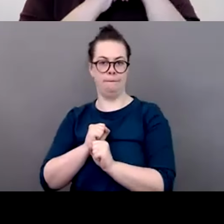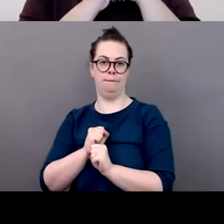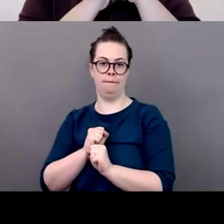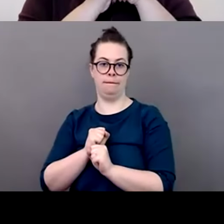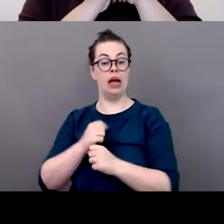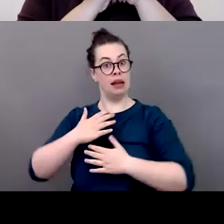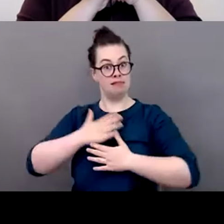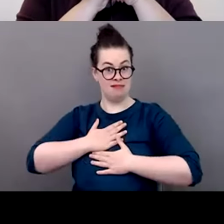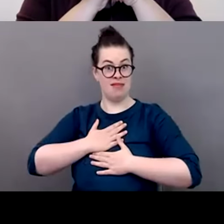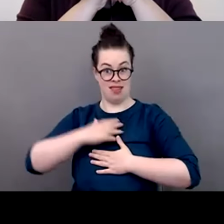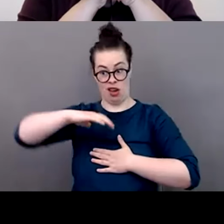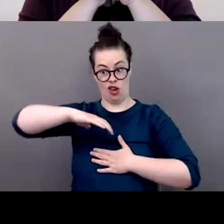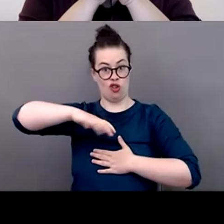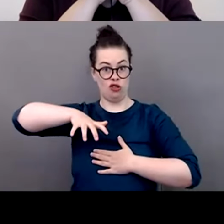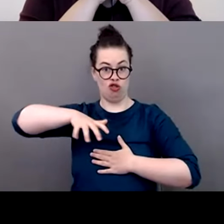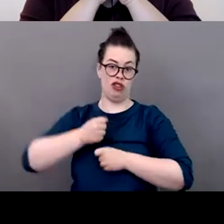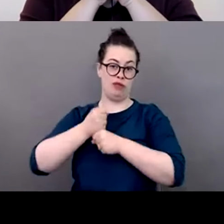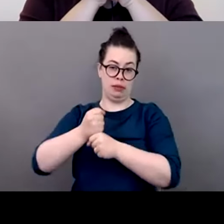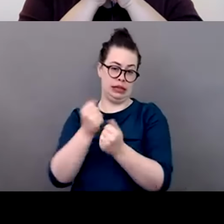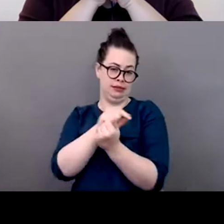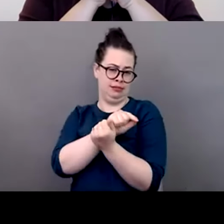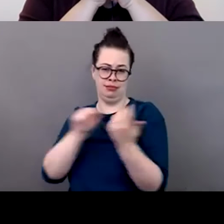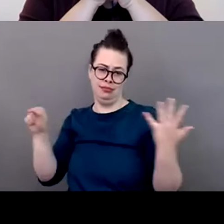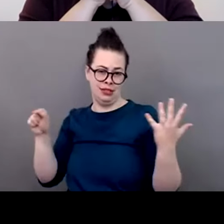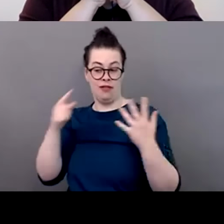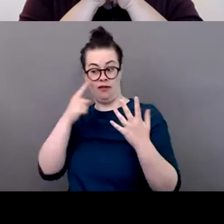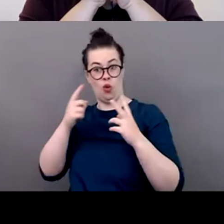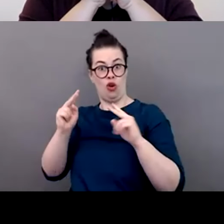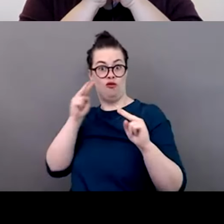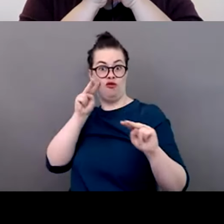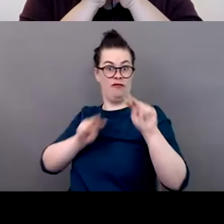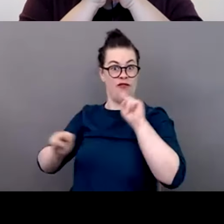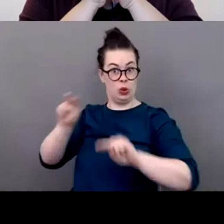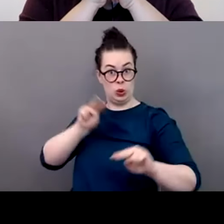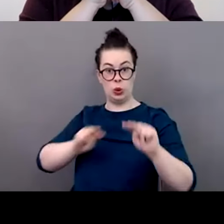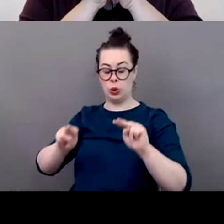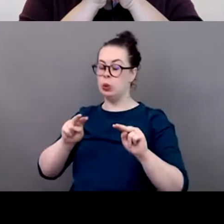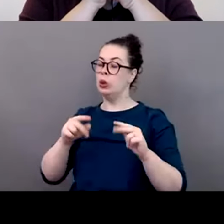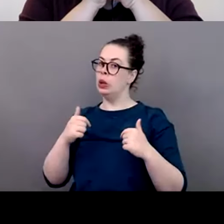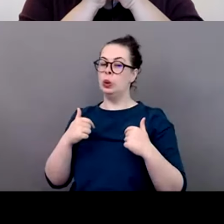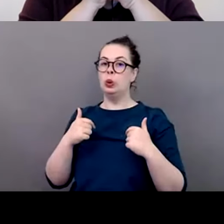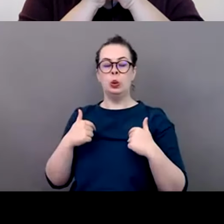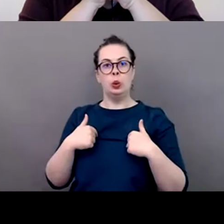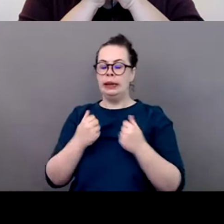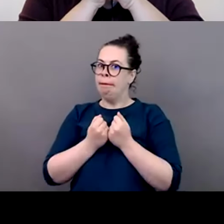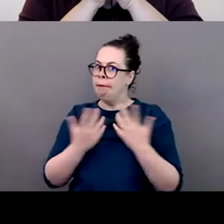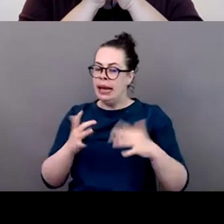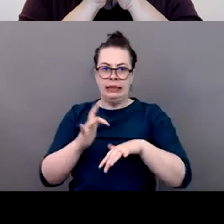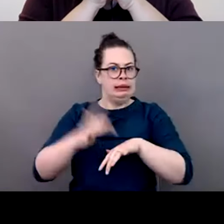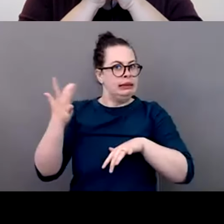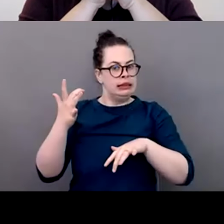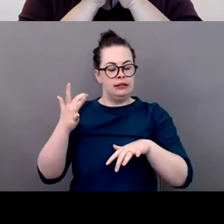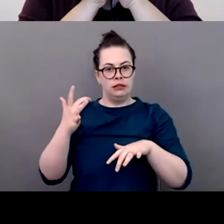country rapporteur, as well as a member of the General Common Working Group or Inquiry Working Group,